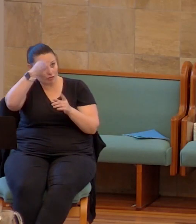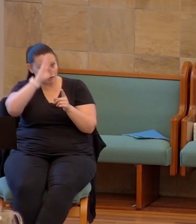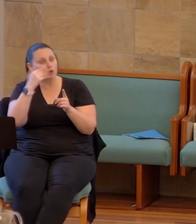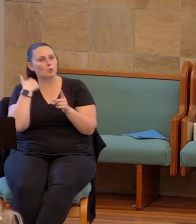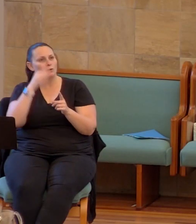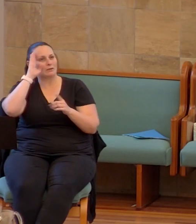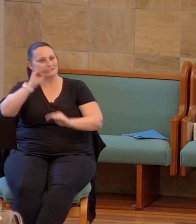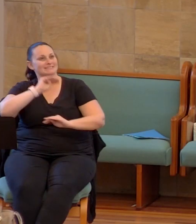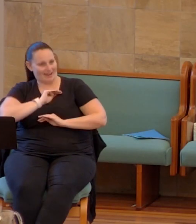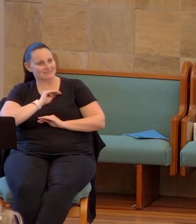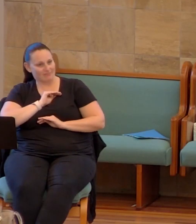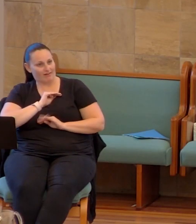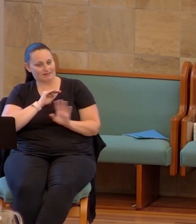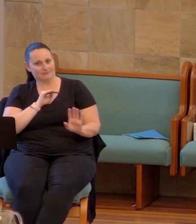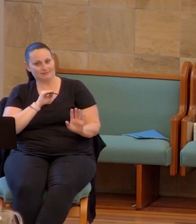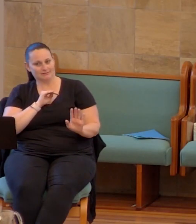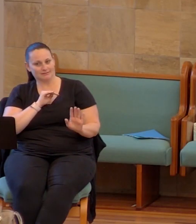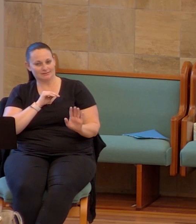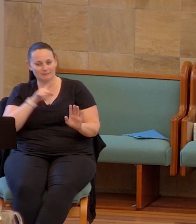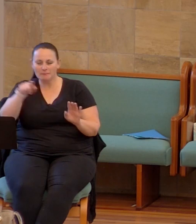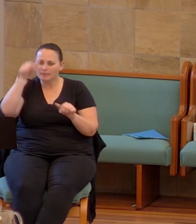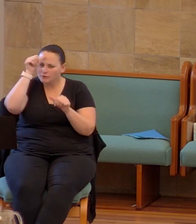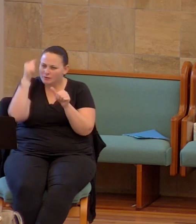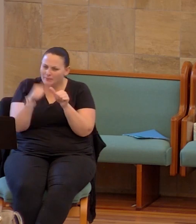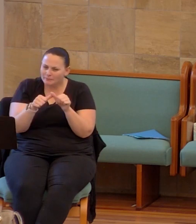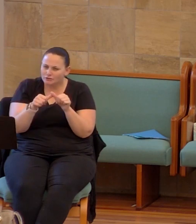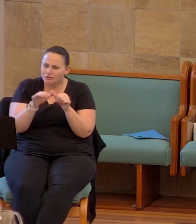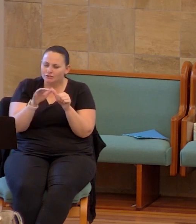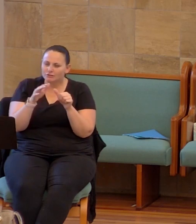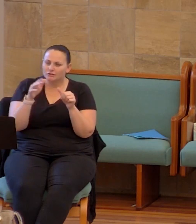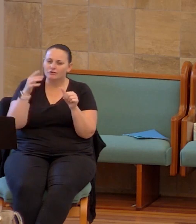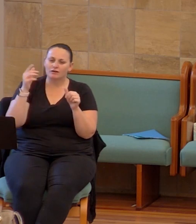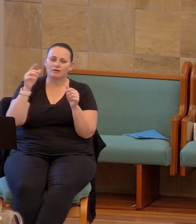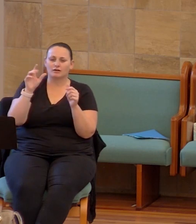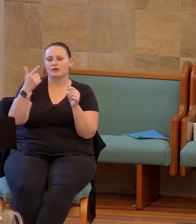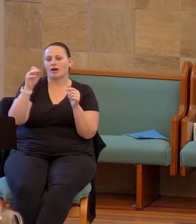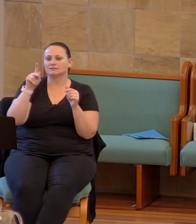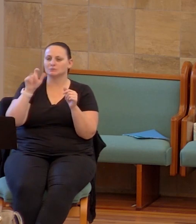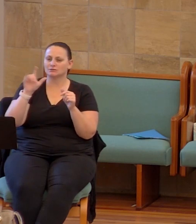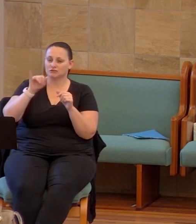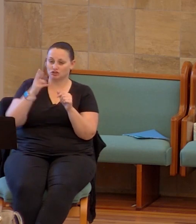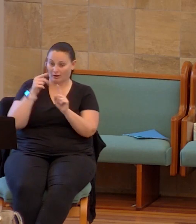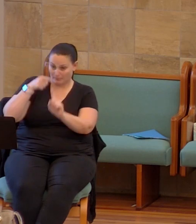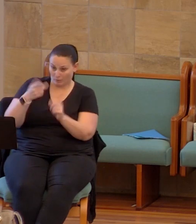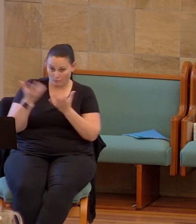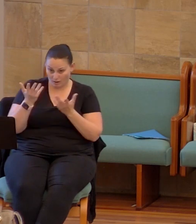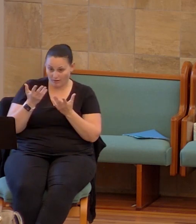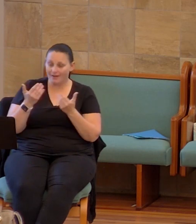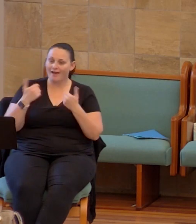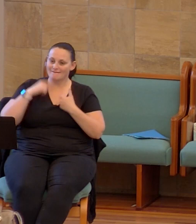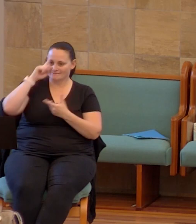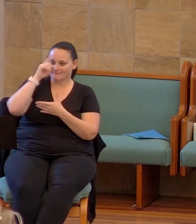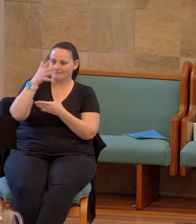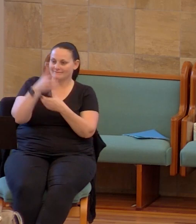be satisfied. Do you remember the Gospel of John's point is to have